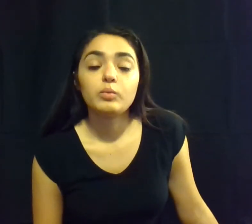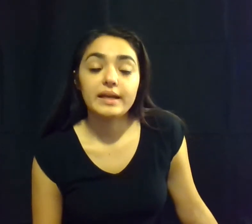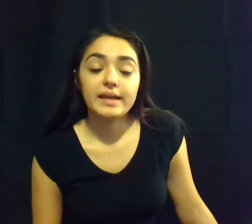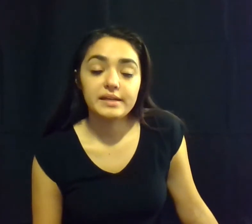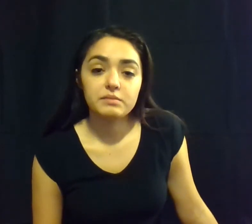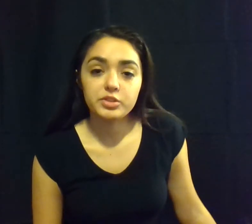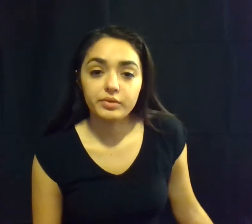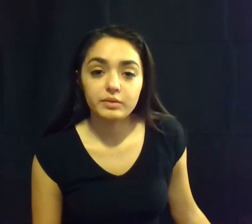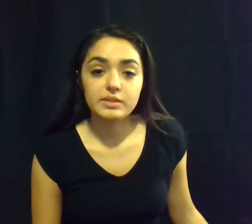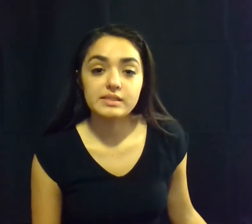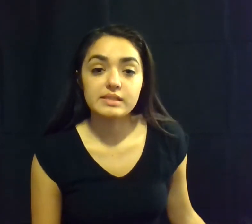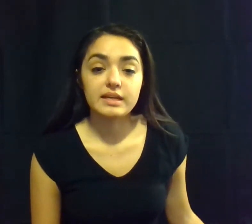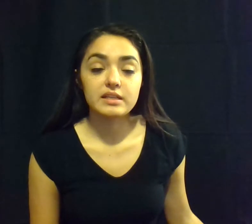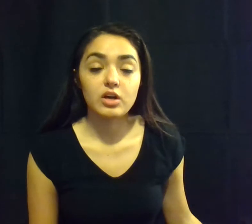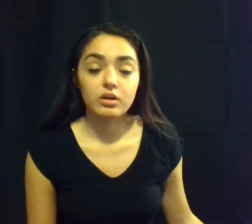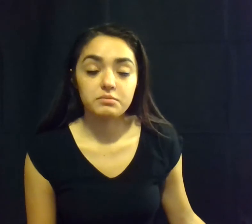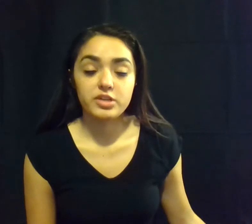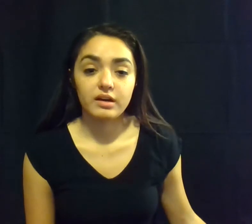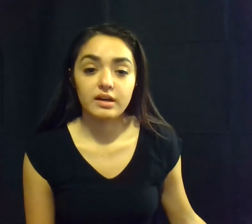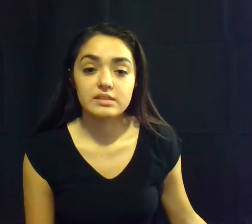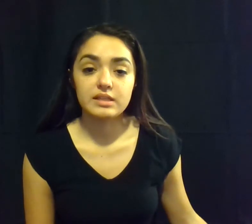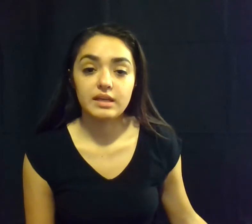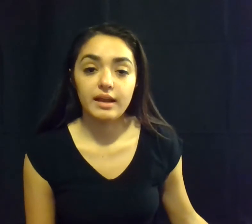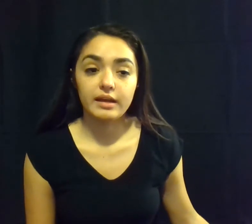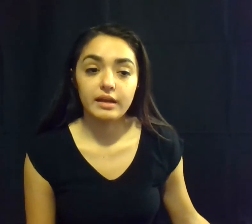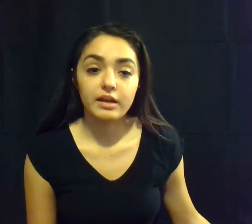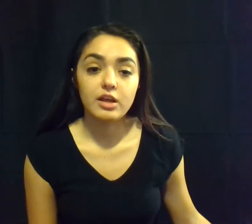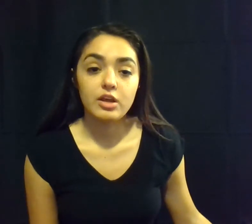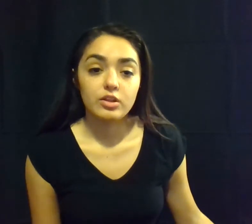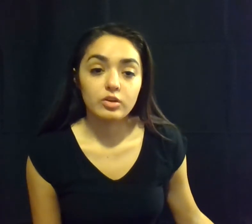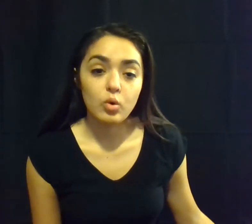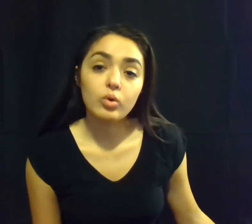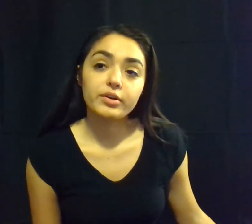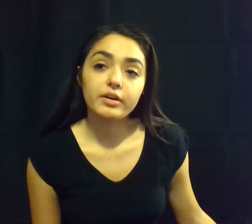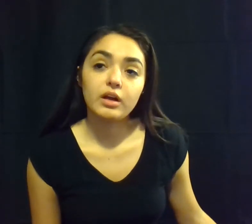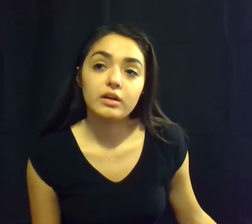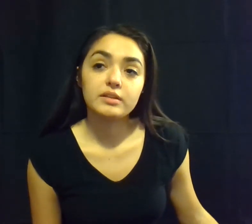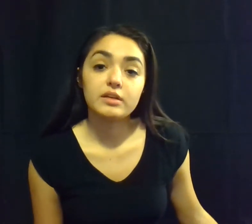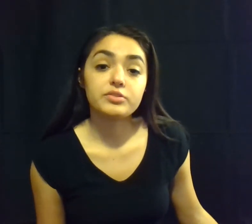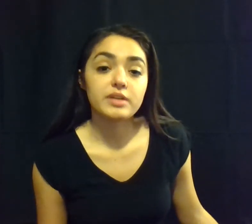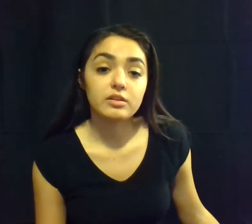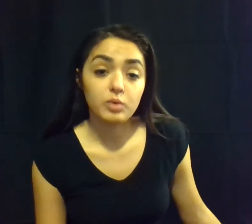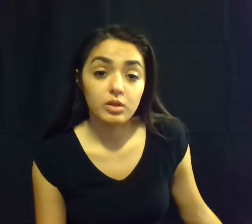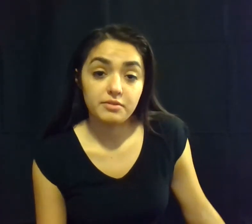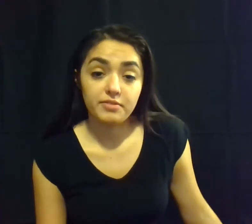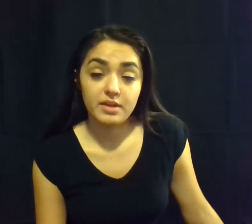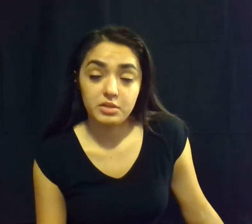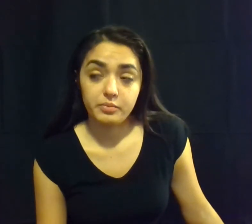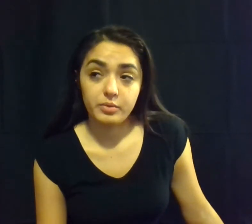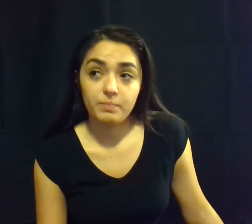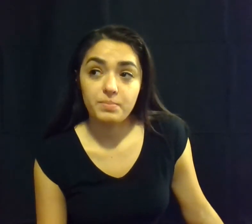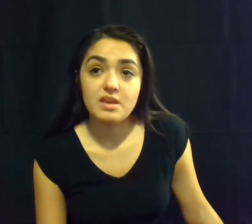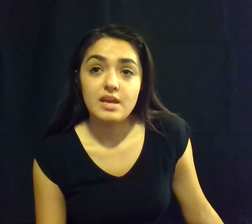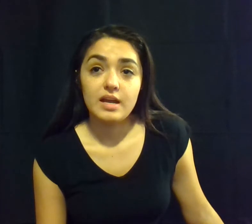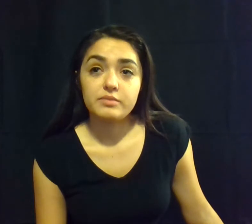What I ended up doing was getting the armchair and sticking it in the corner on the other side of the wall in the family room. And it